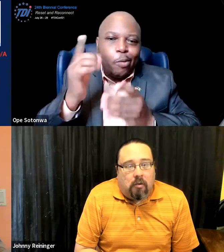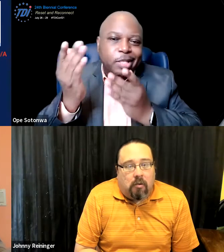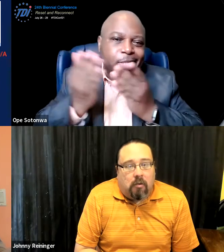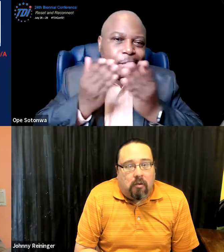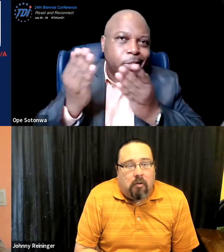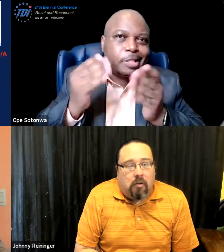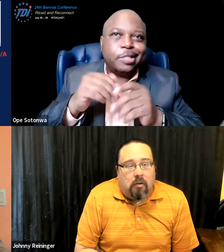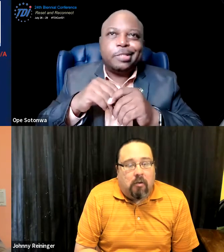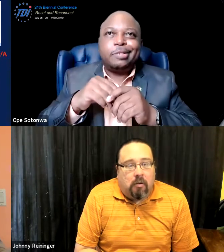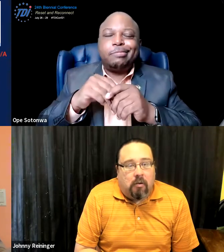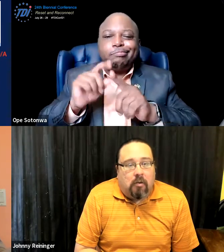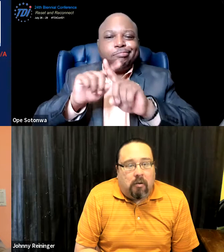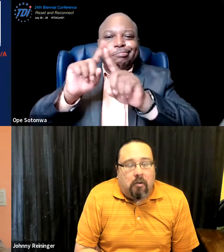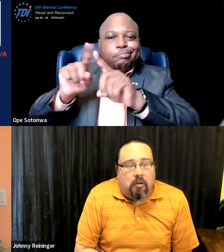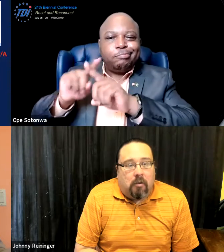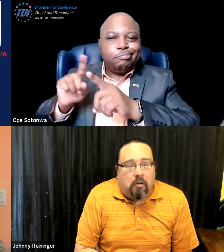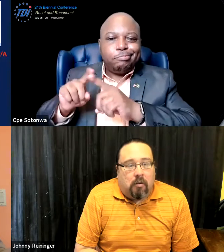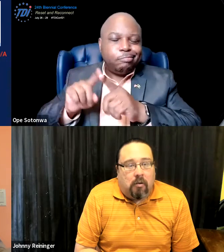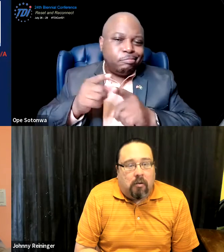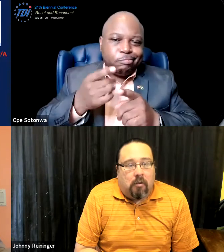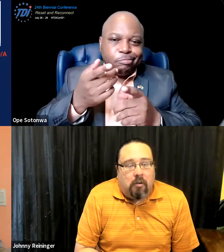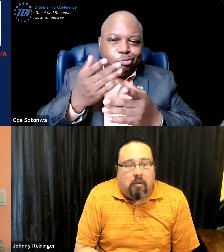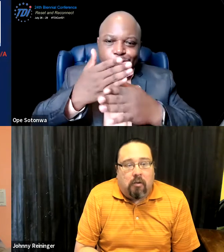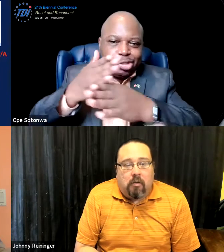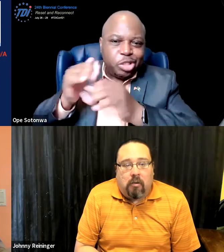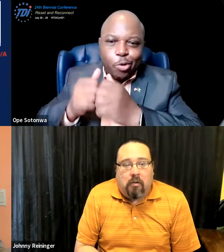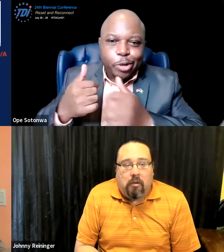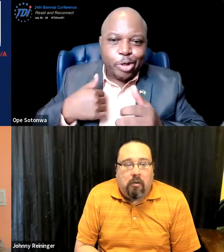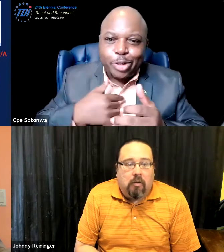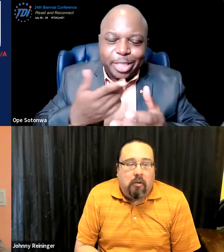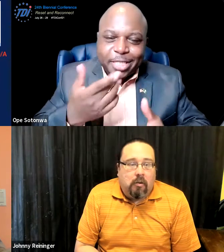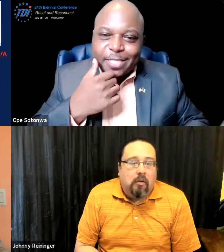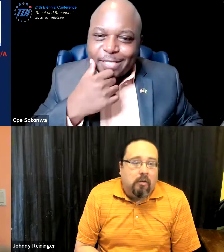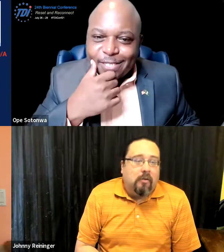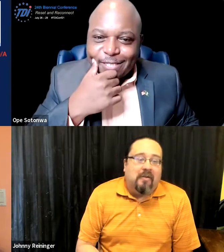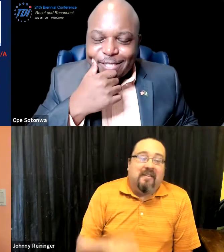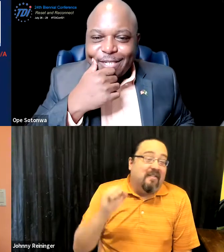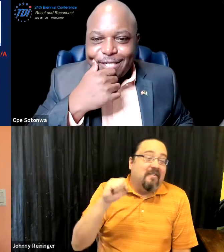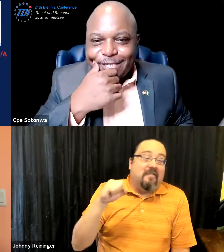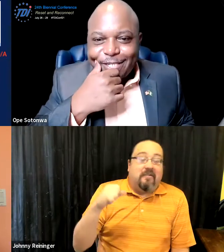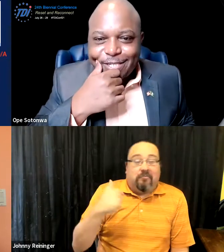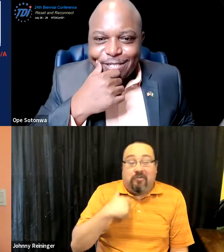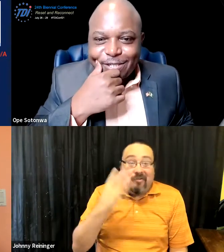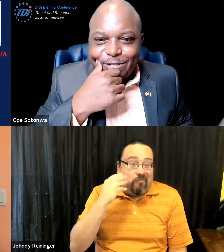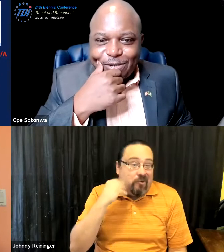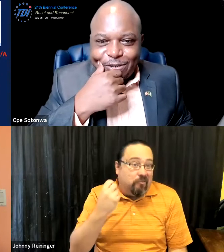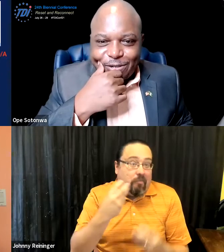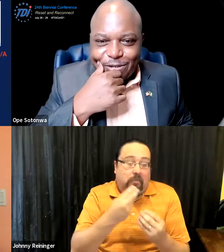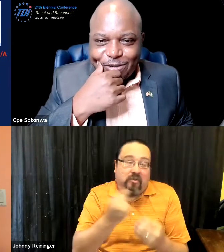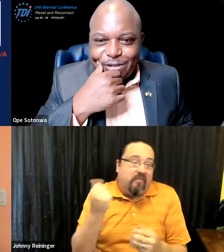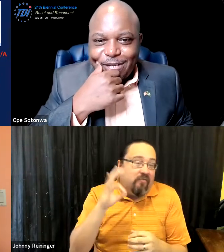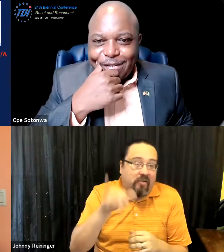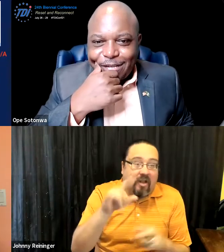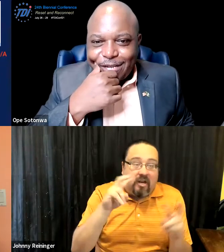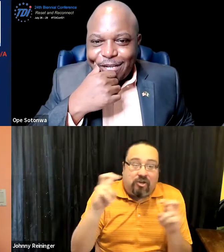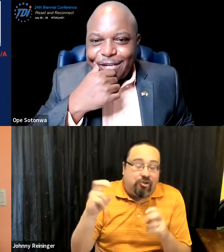internet, emergency services like 911 services, and a variety of other things. Can you share with us some of the experiences and some of your